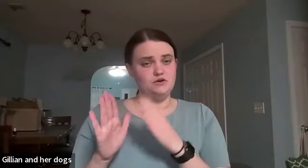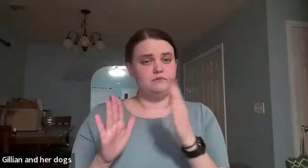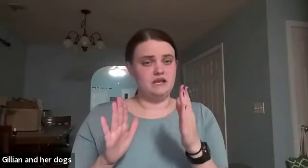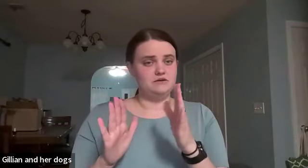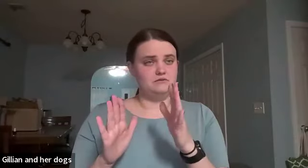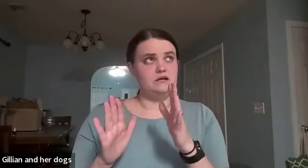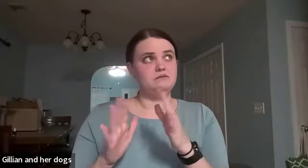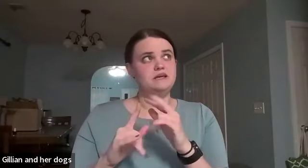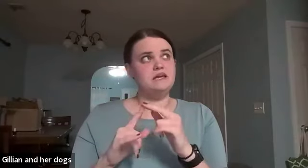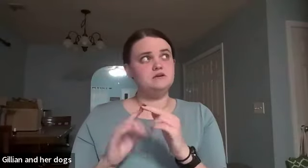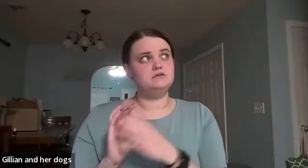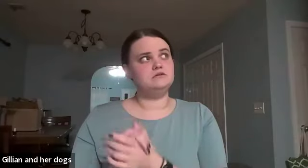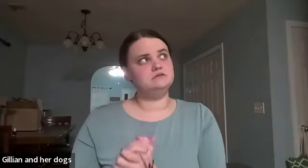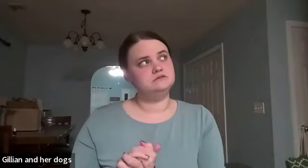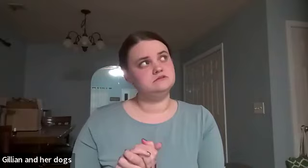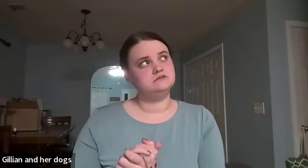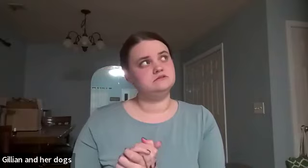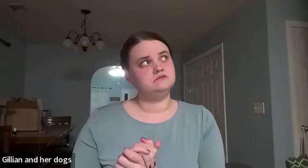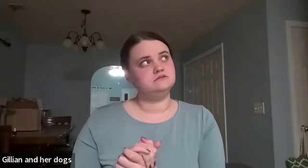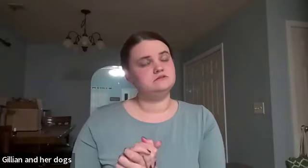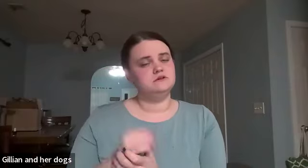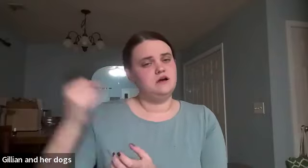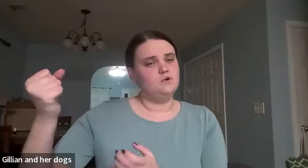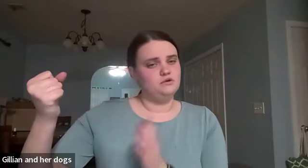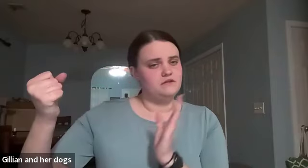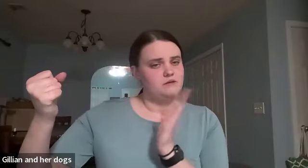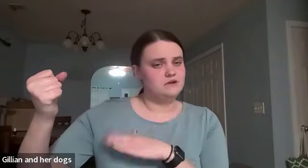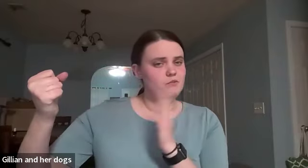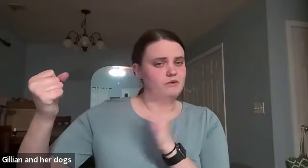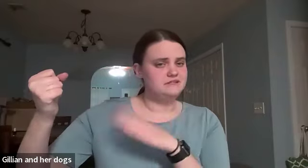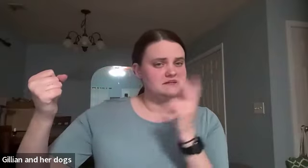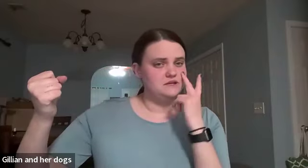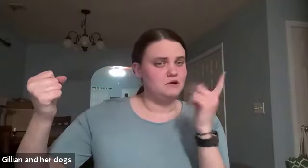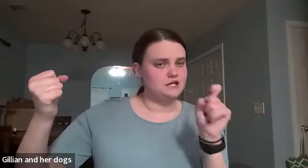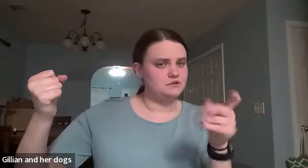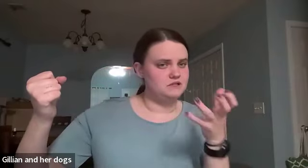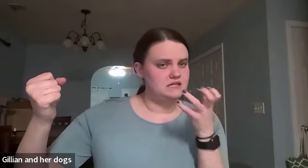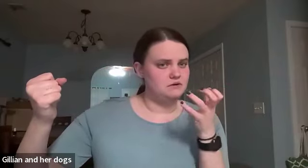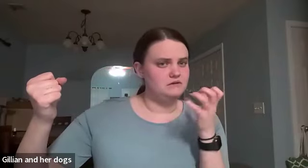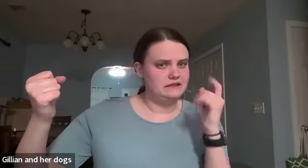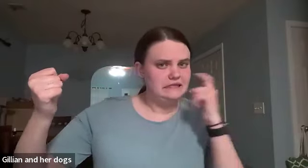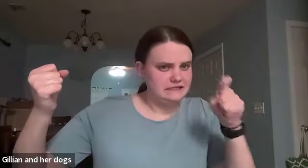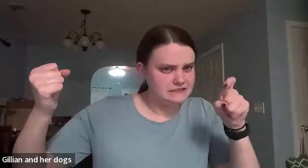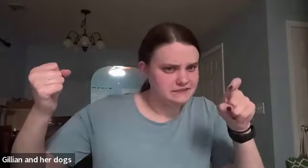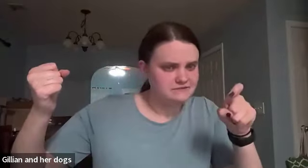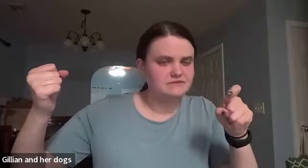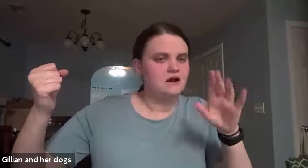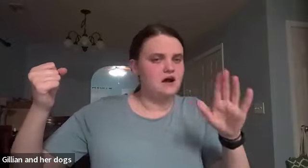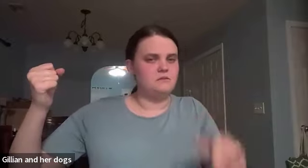chemical, mechanical, mechanical, I'm gonna hold on that one. I'm gonna wait to see if anyone actually wants that one, like needs it.